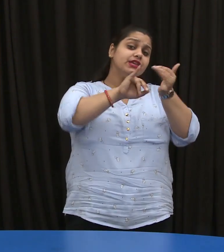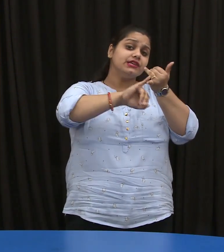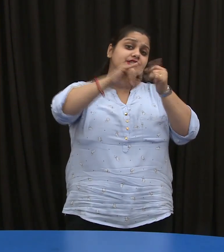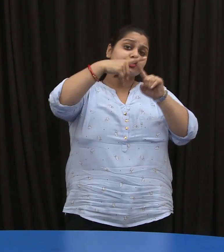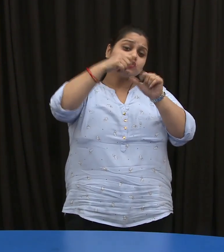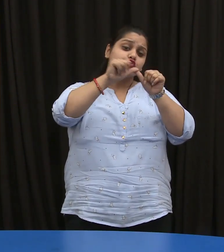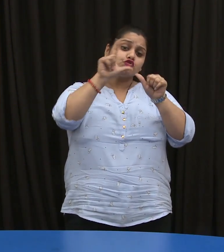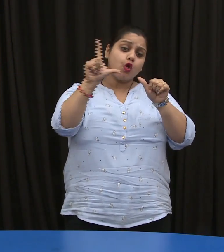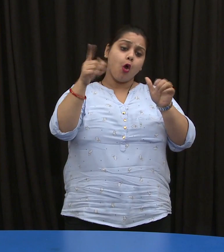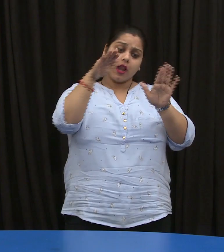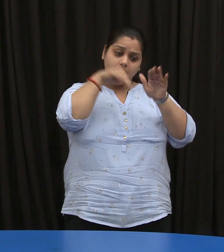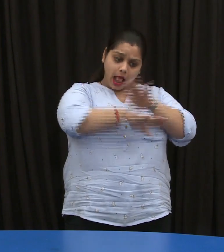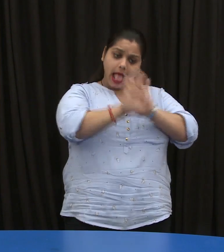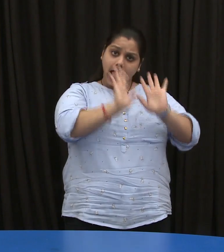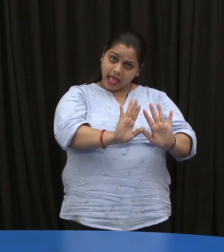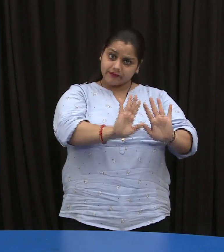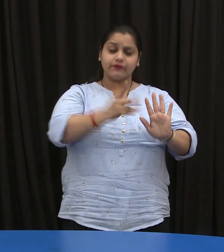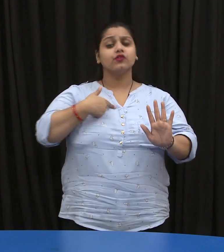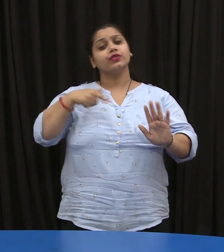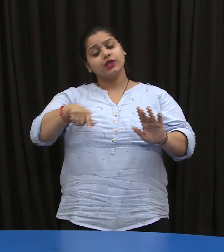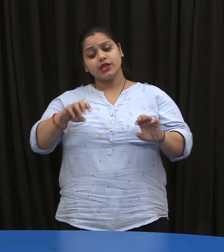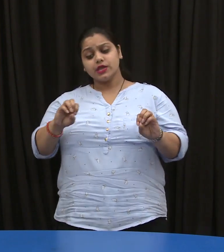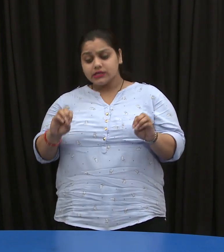which a user can start or use.